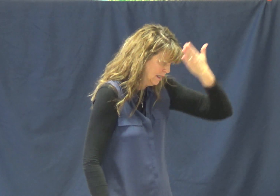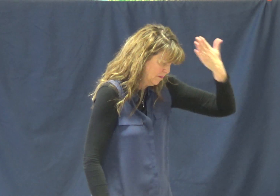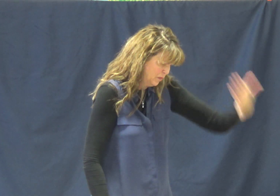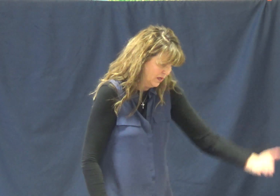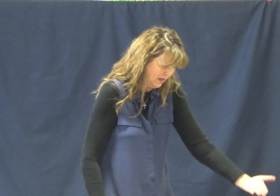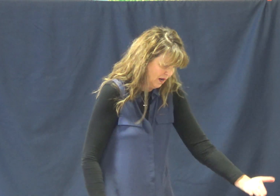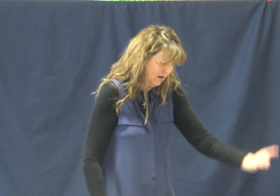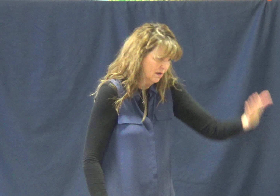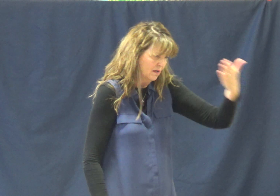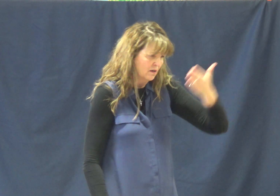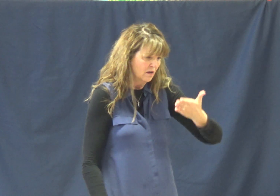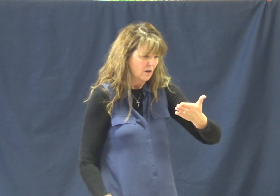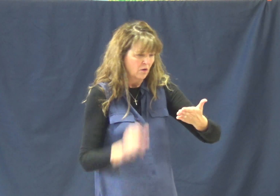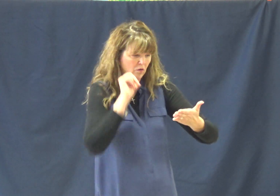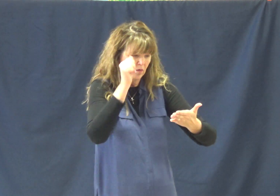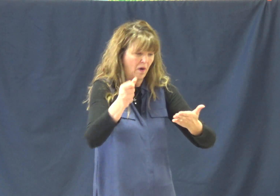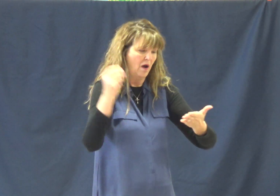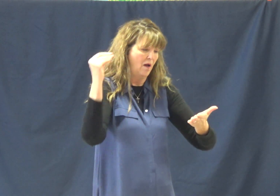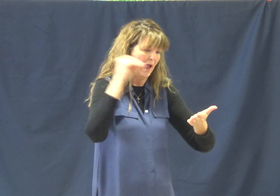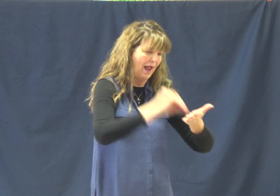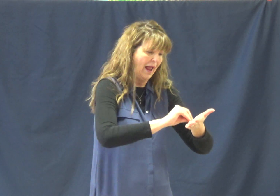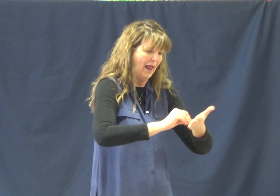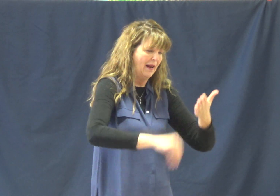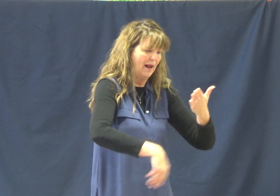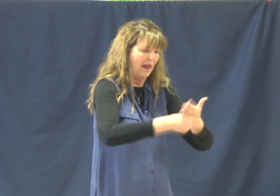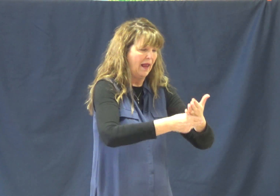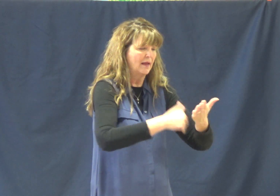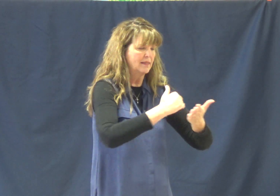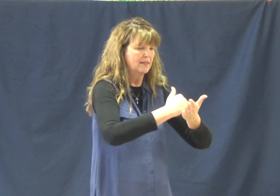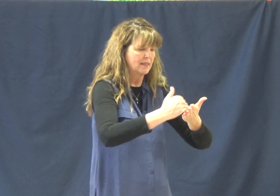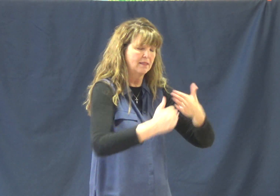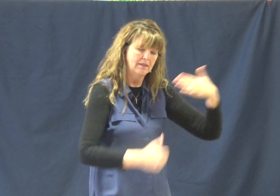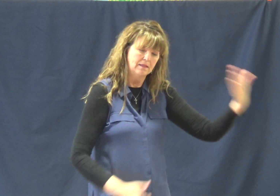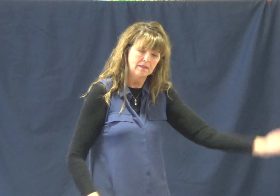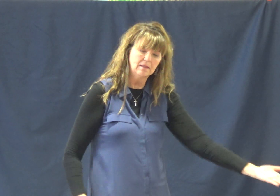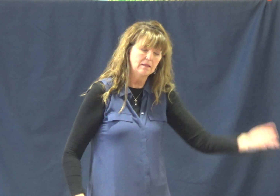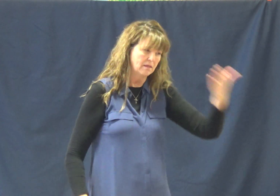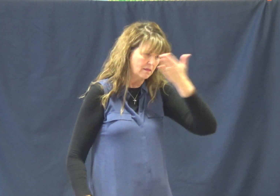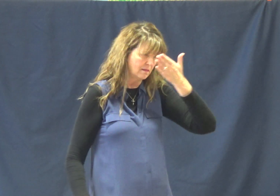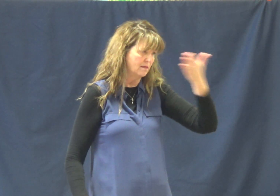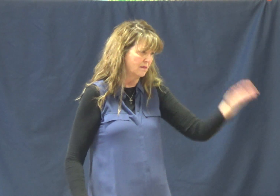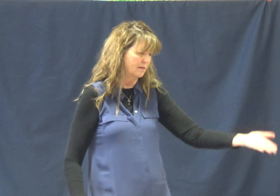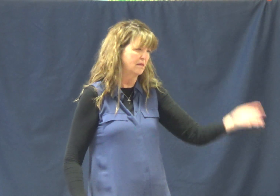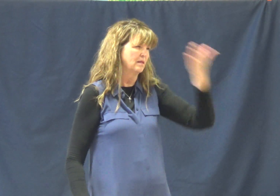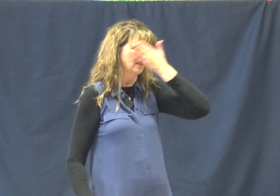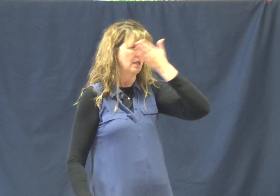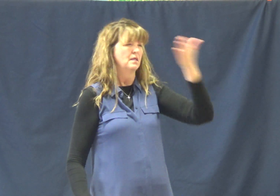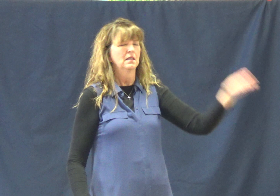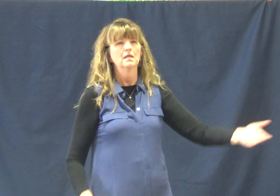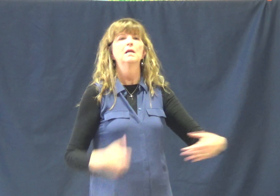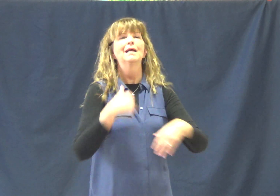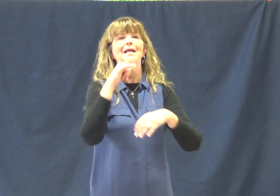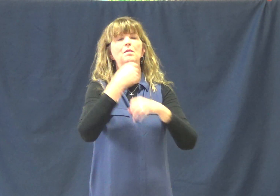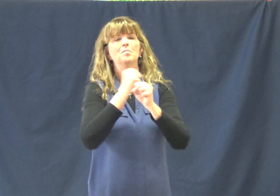a difference. Writing it and reading it. And rereading it and adding to